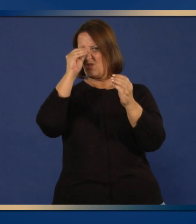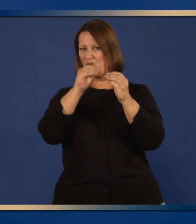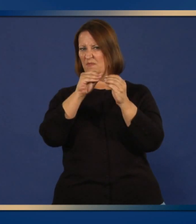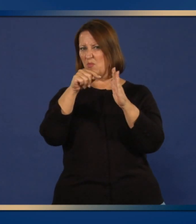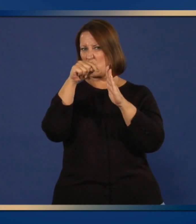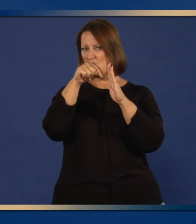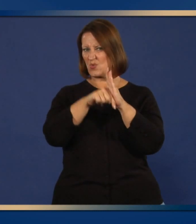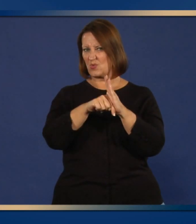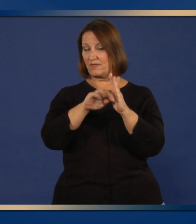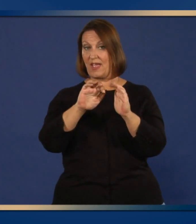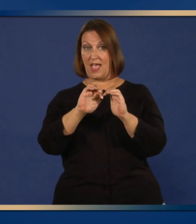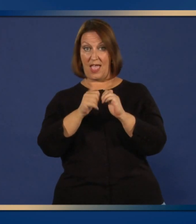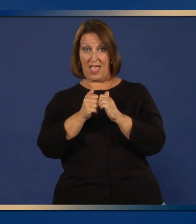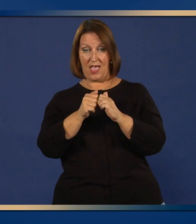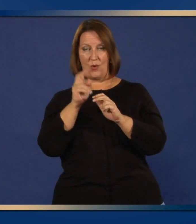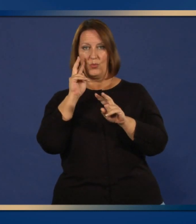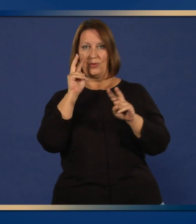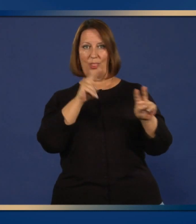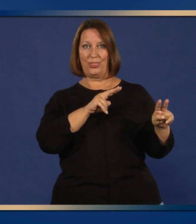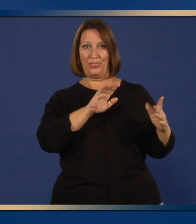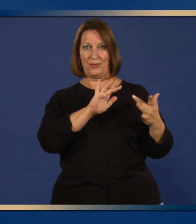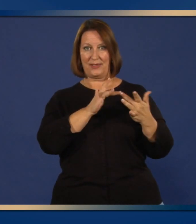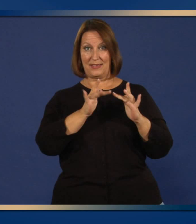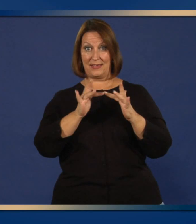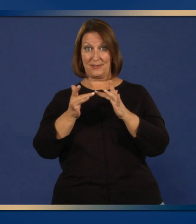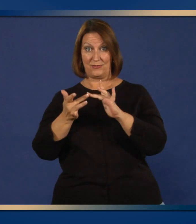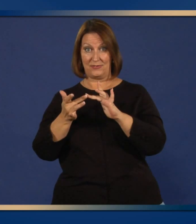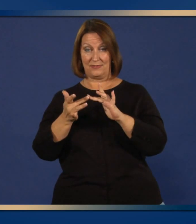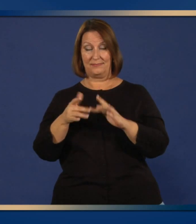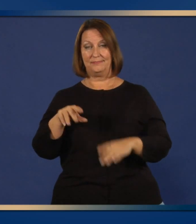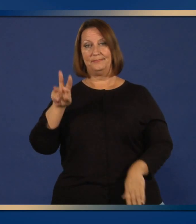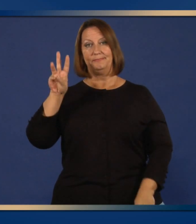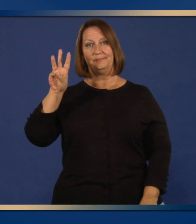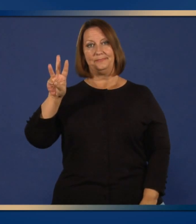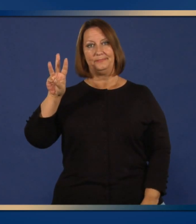The FDA-approved package insert on Zenamavir